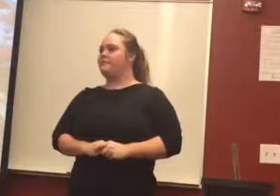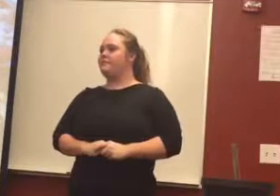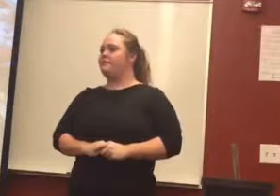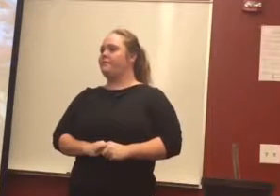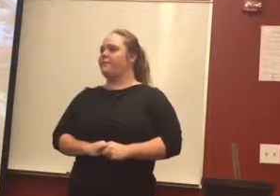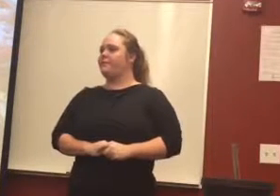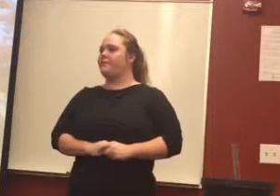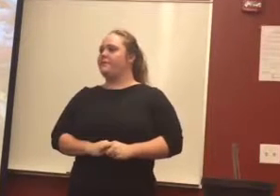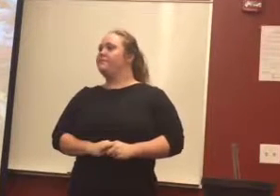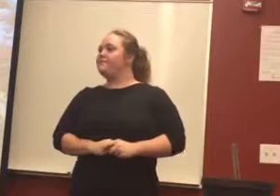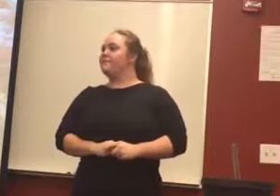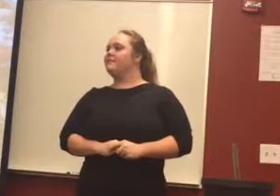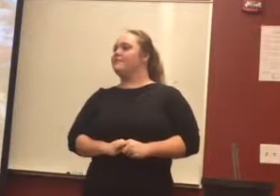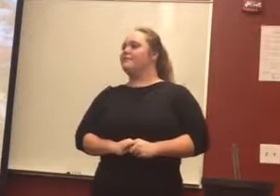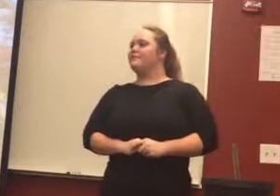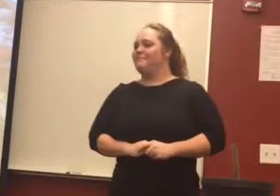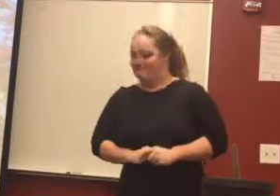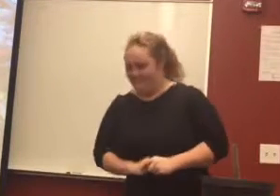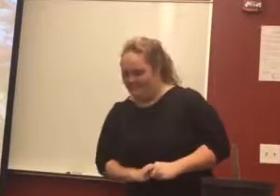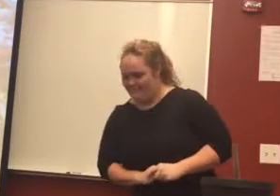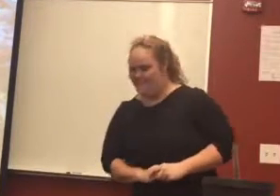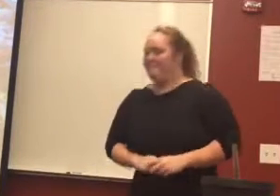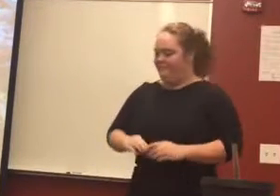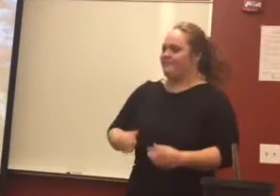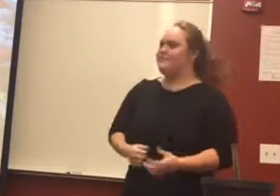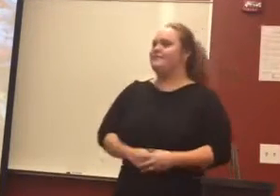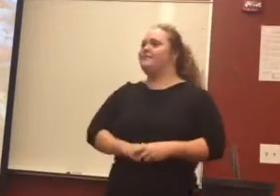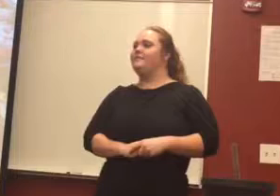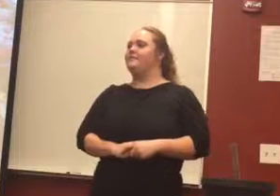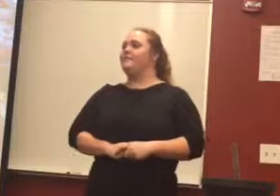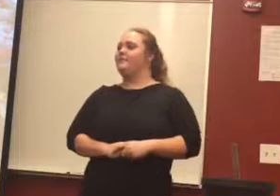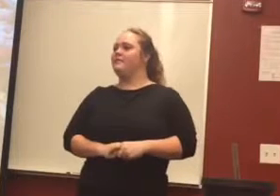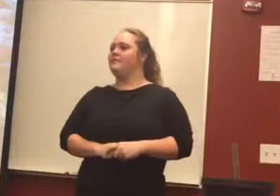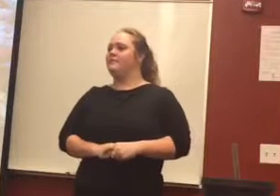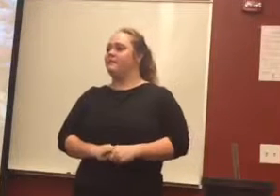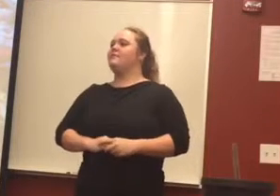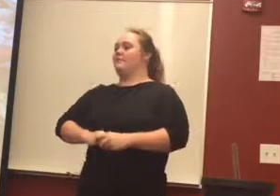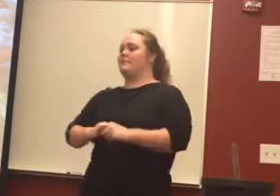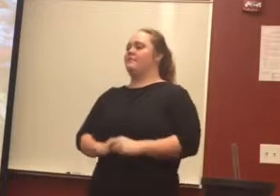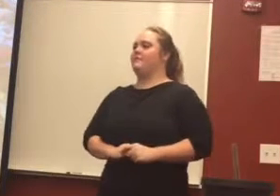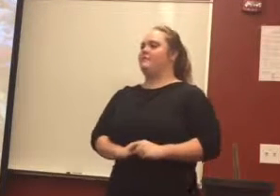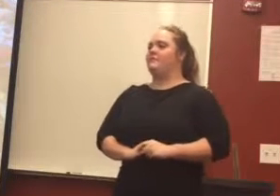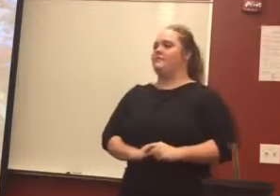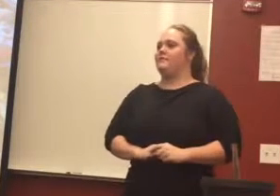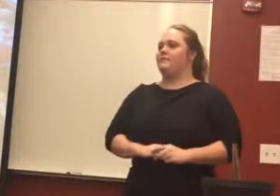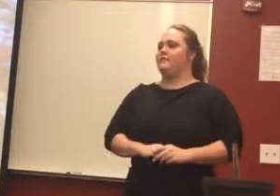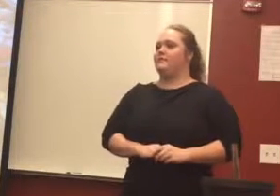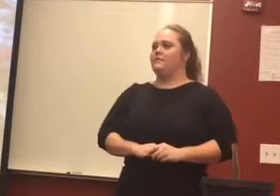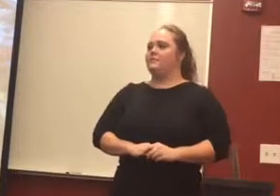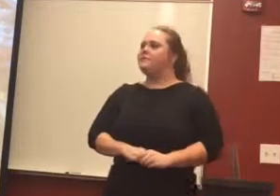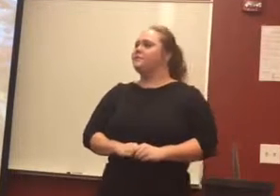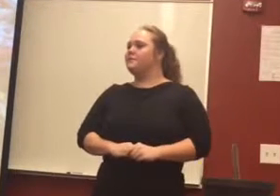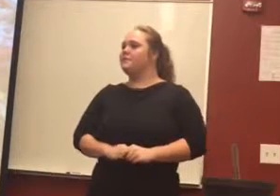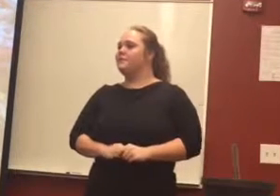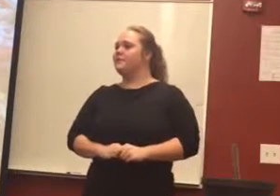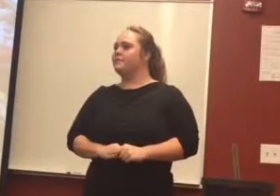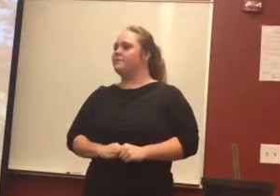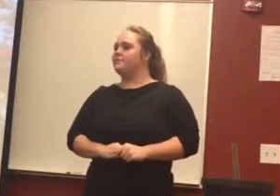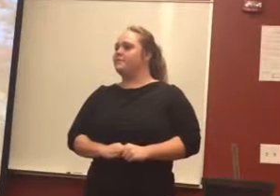so I'm like, right, you have to engage with your audience. You have to bring them in so it's some of